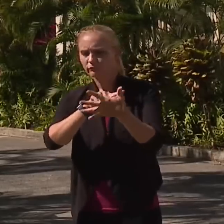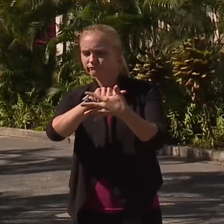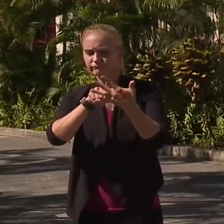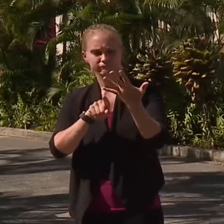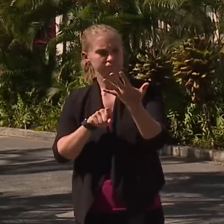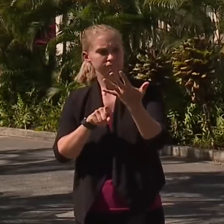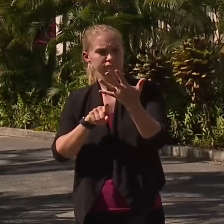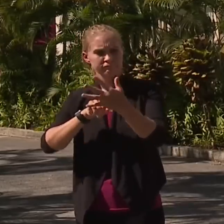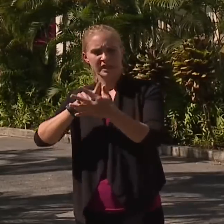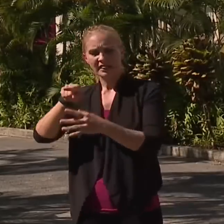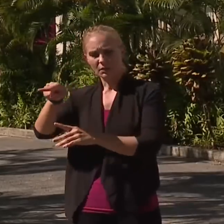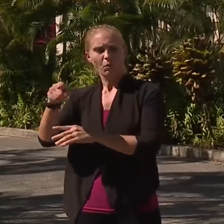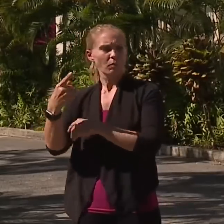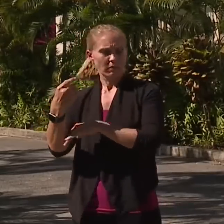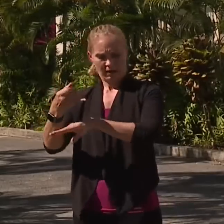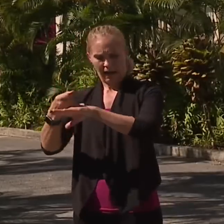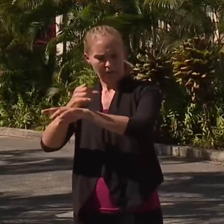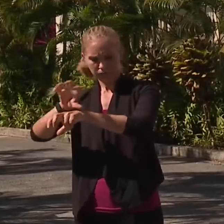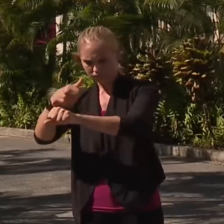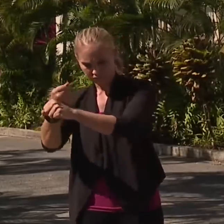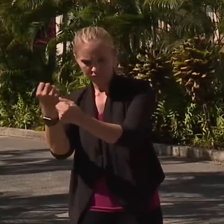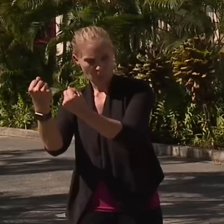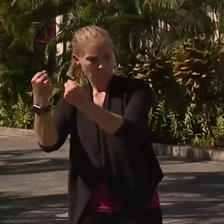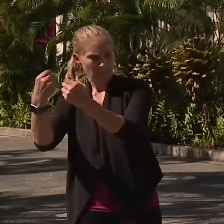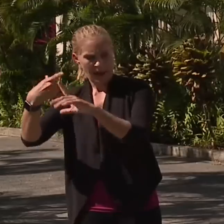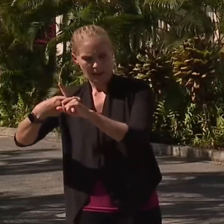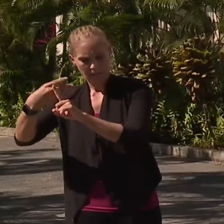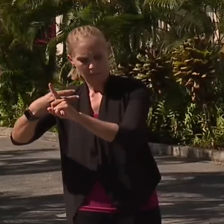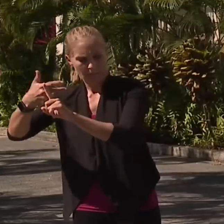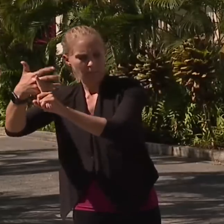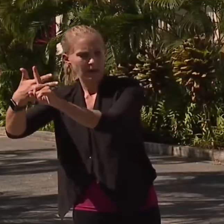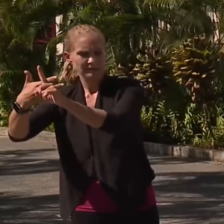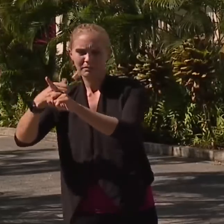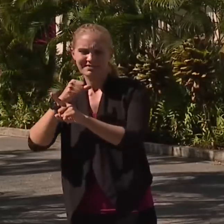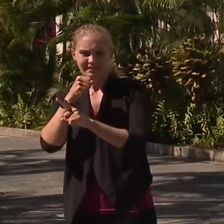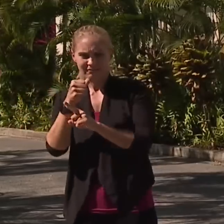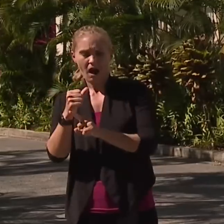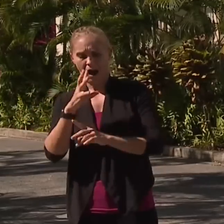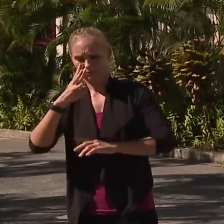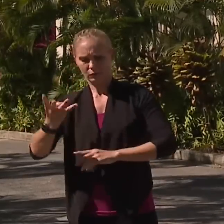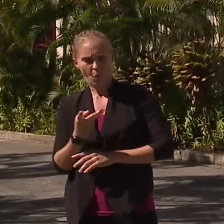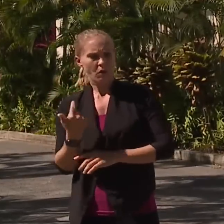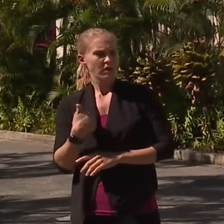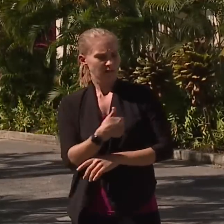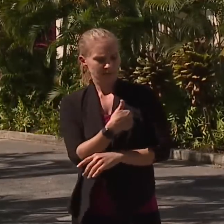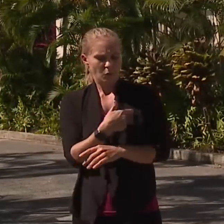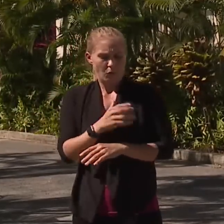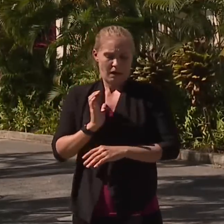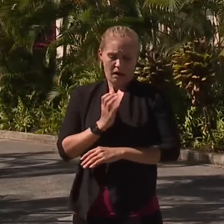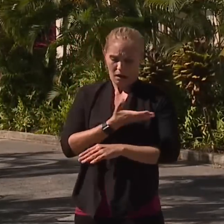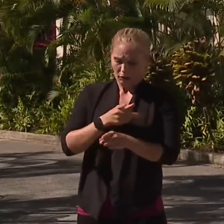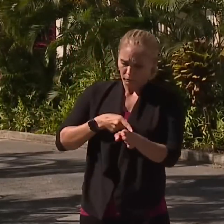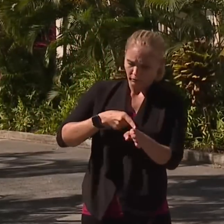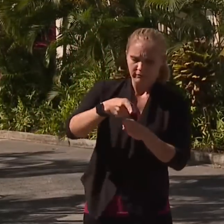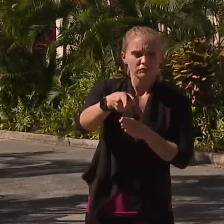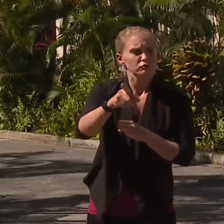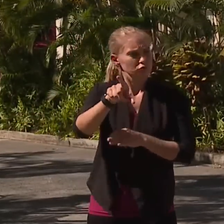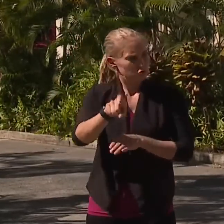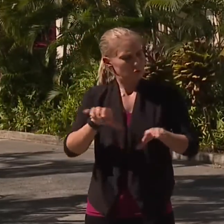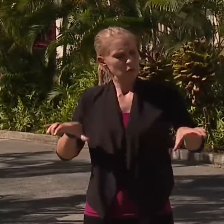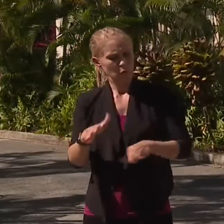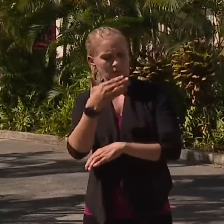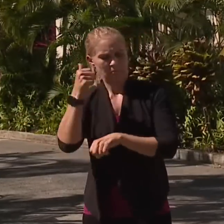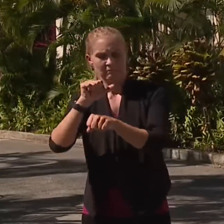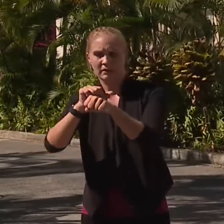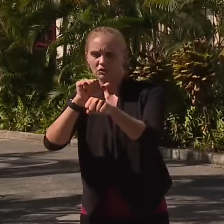It's locked down for many months, but they haven't abandoned this industry. And I think our industry professionals, that is every one of us, because